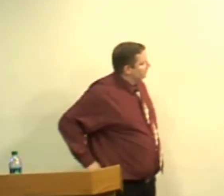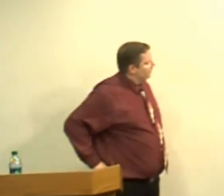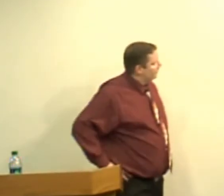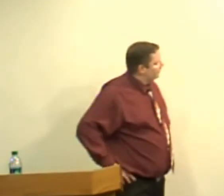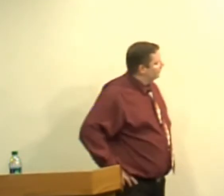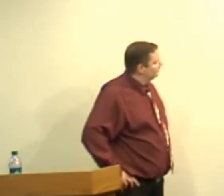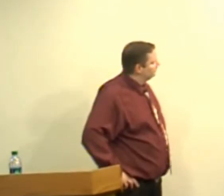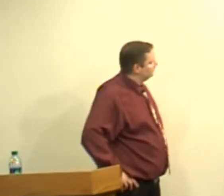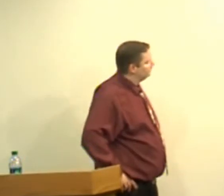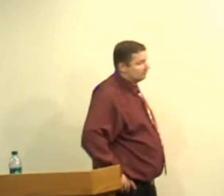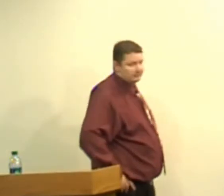Blessings.